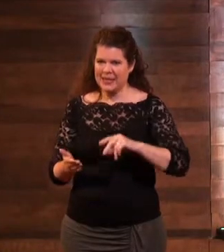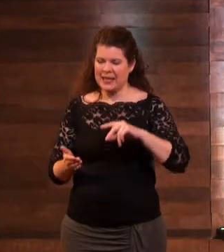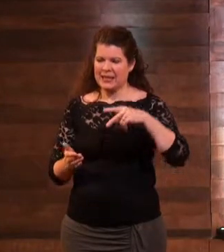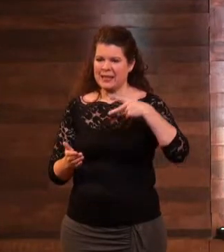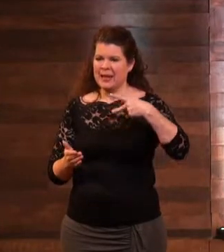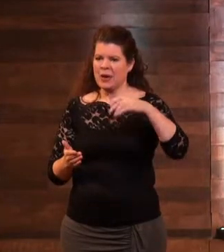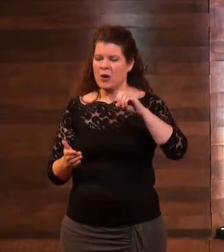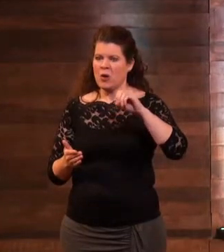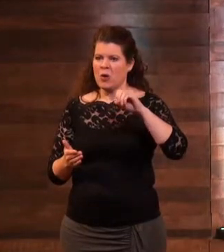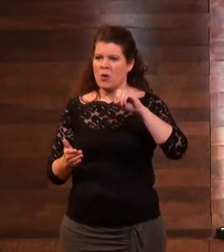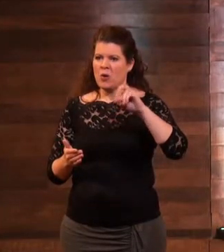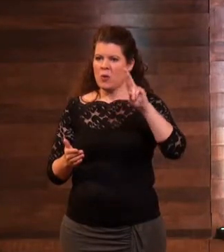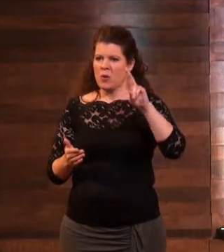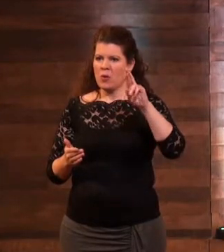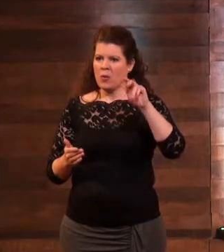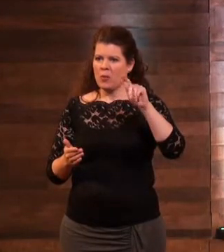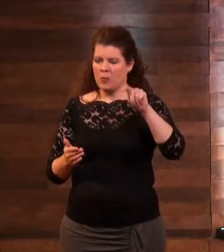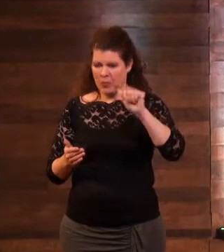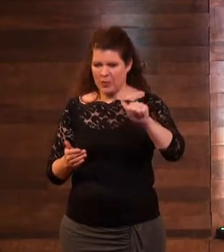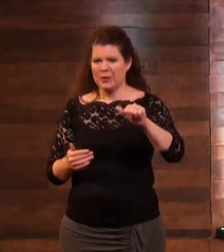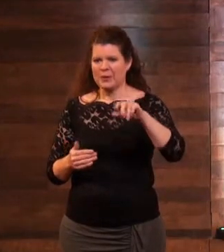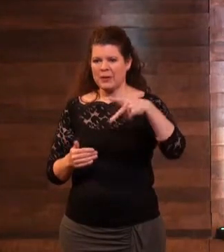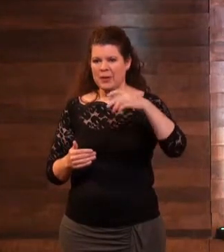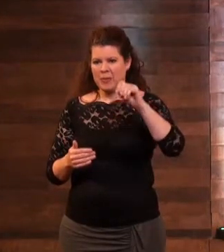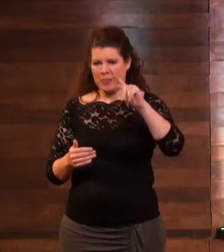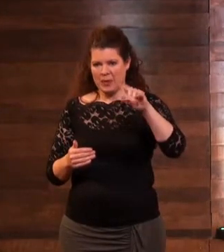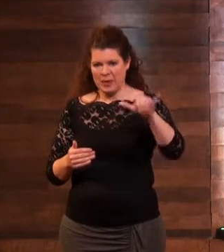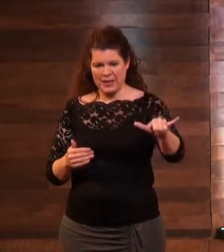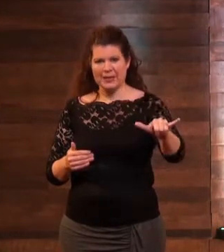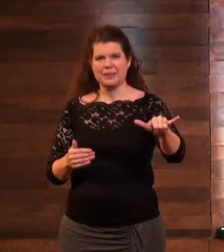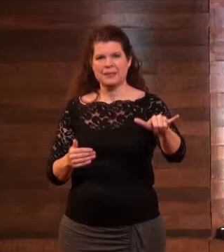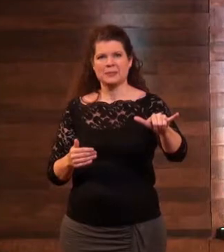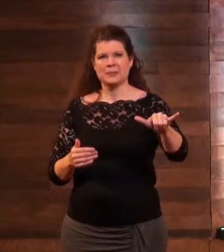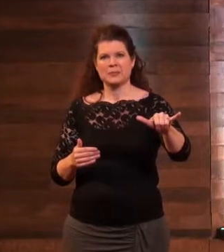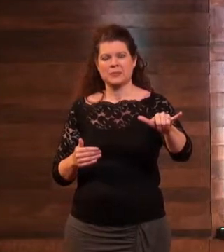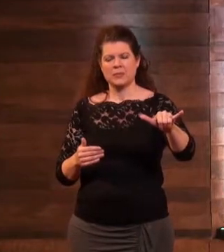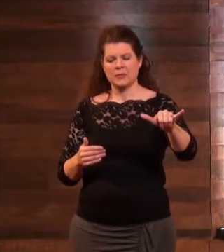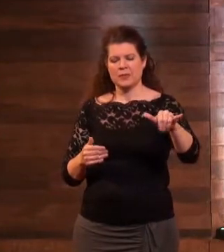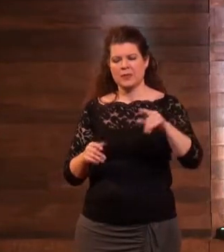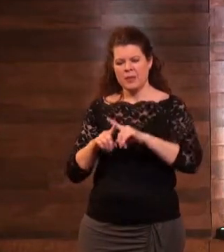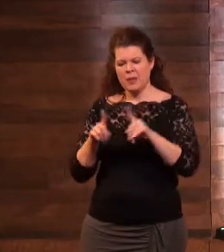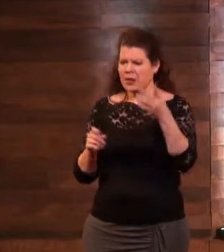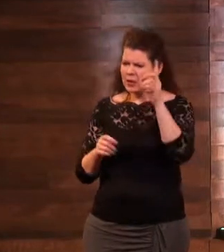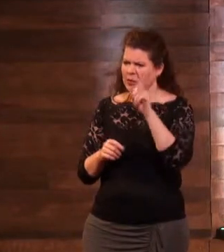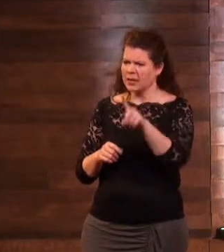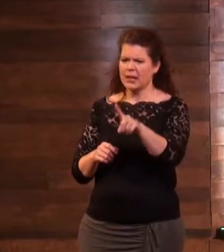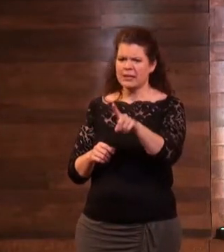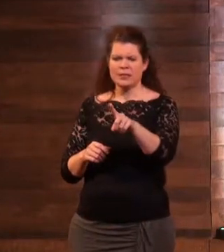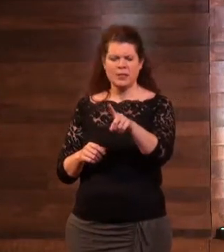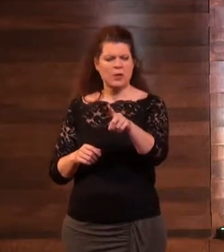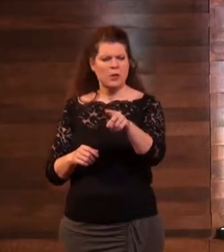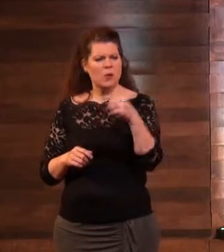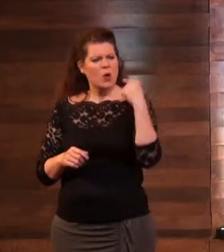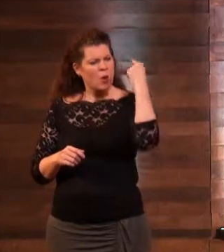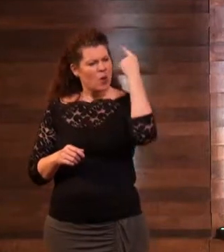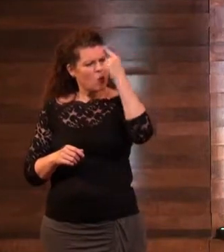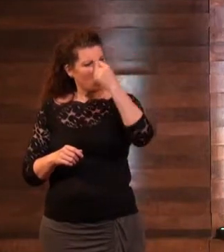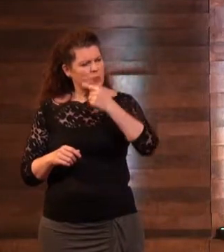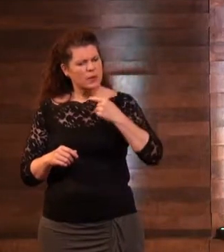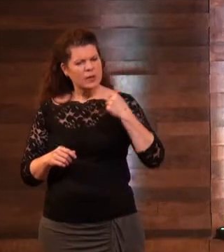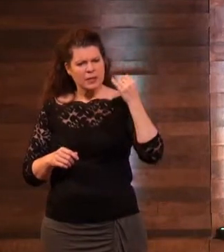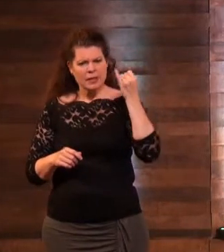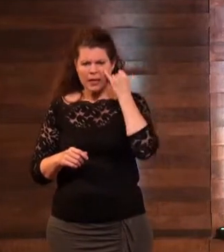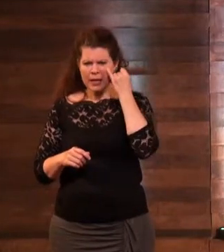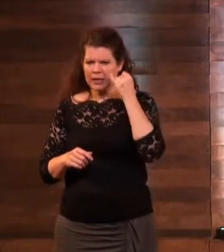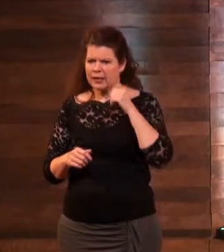So I have some final questions for you. What would it look like if tomorrow you decided, I'm going to do my work